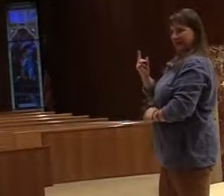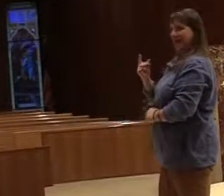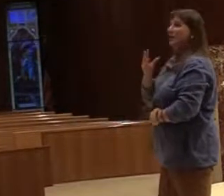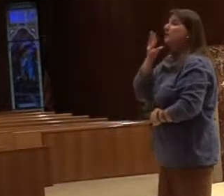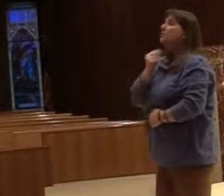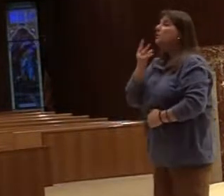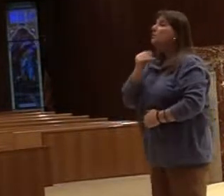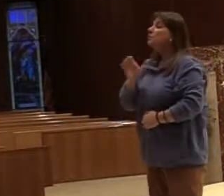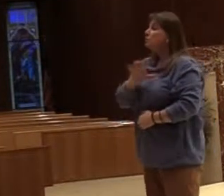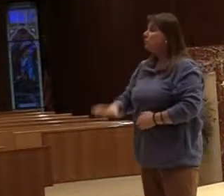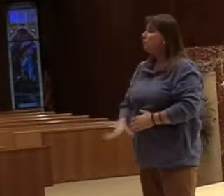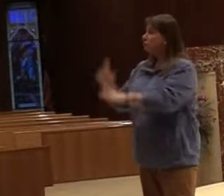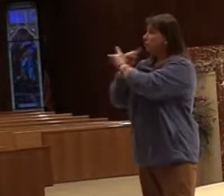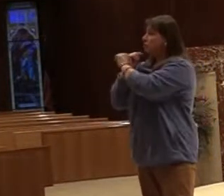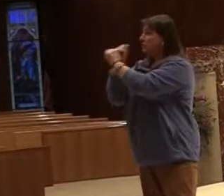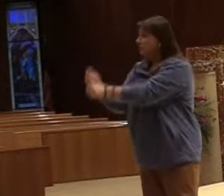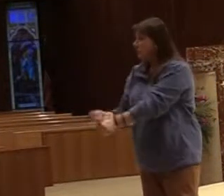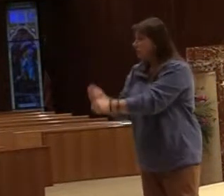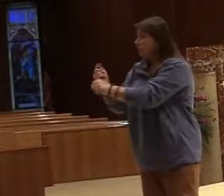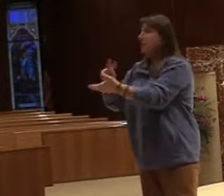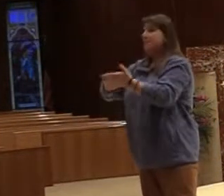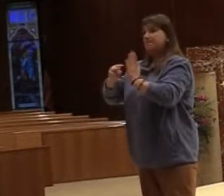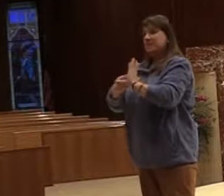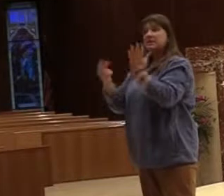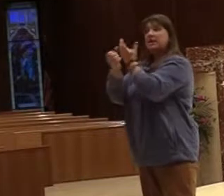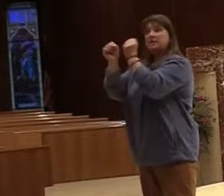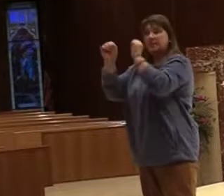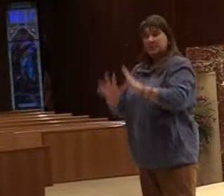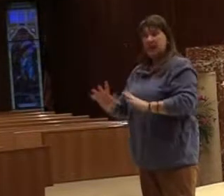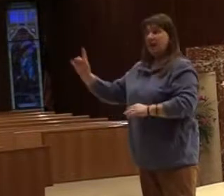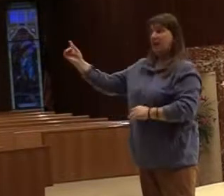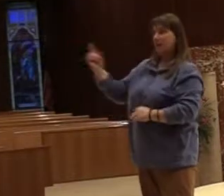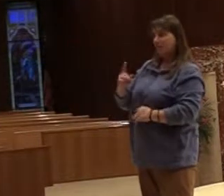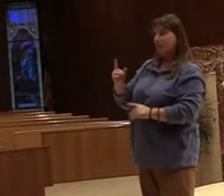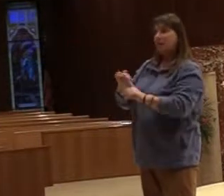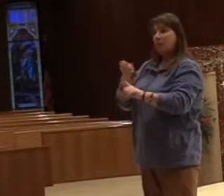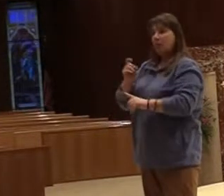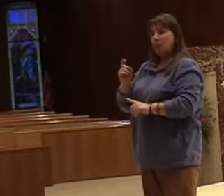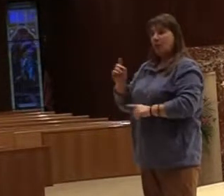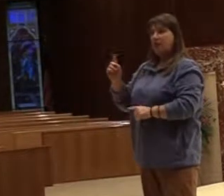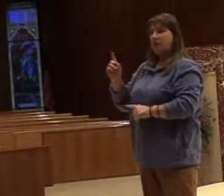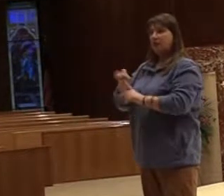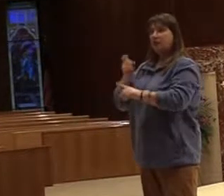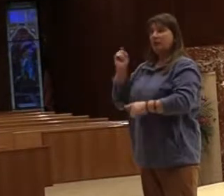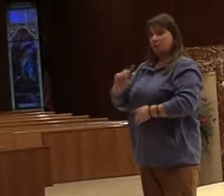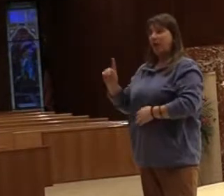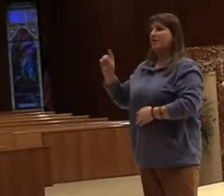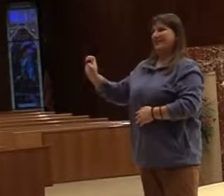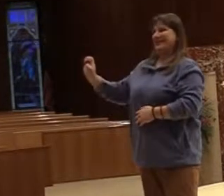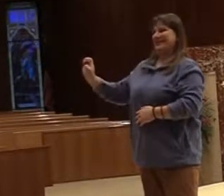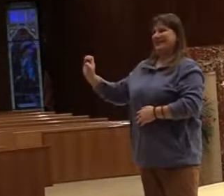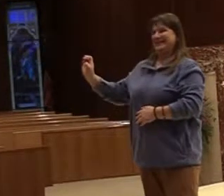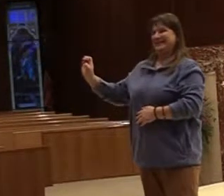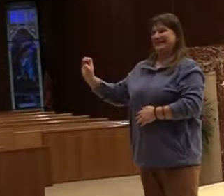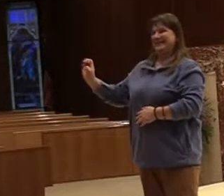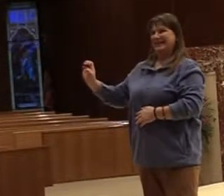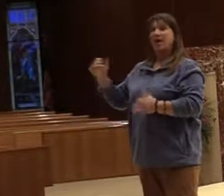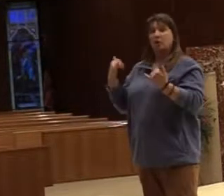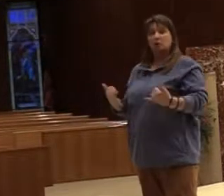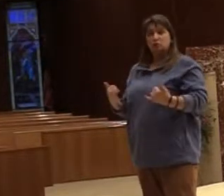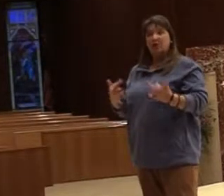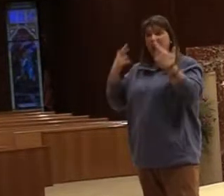Christian tradition that the Messiah will always come from the east. The Hasidic Jews today still pray facing the